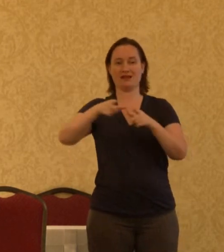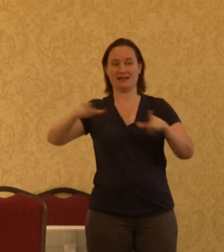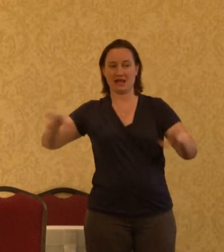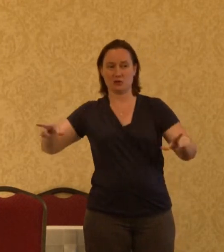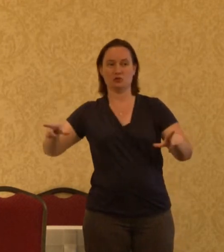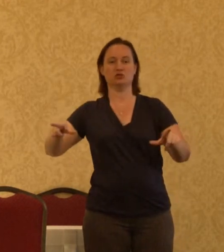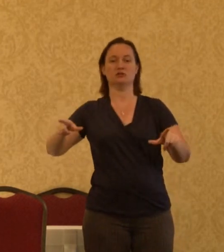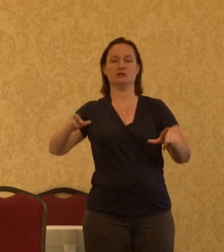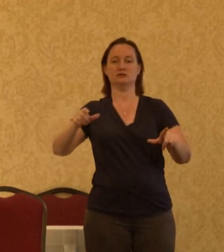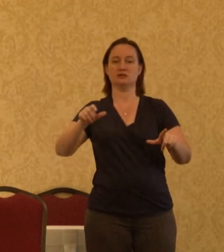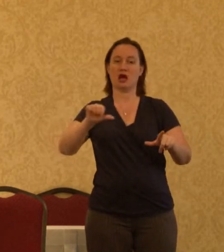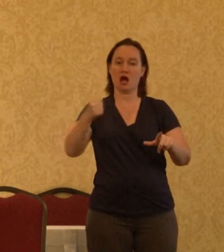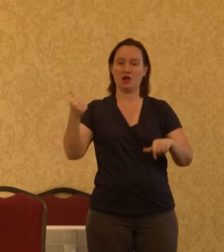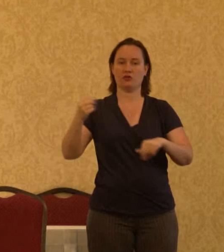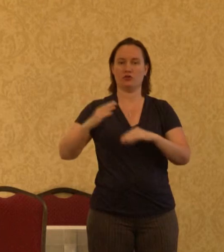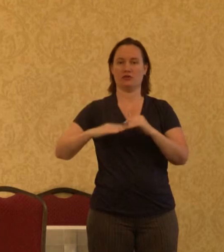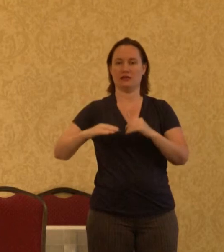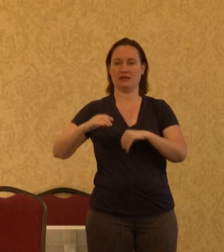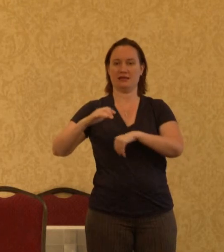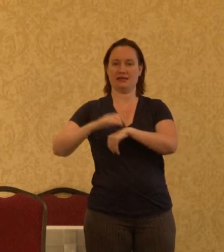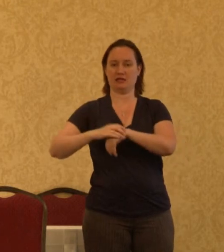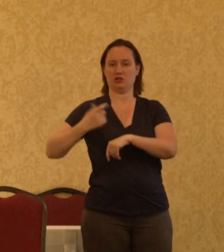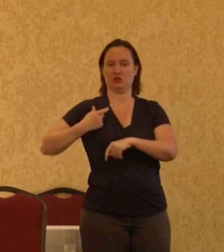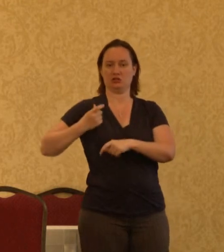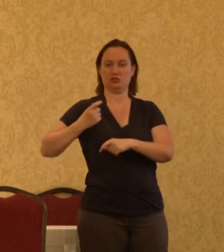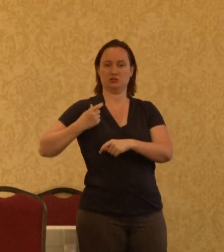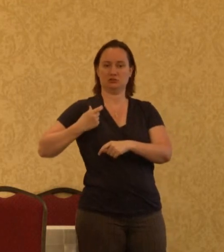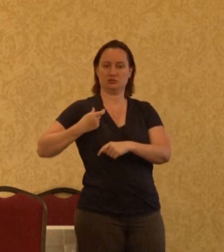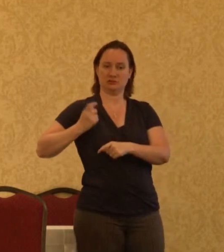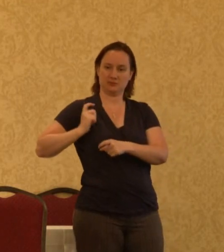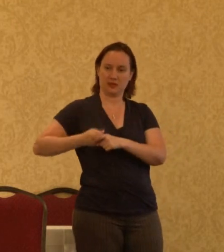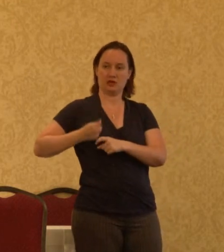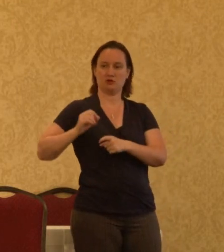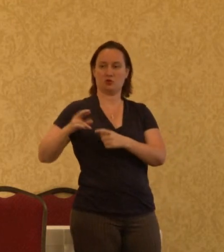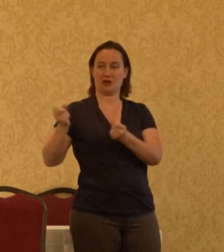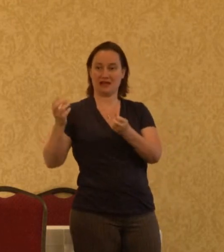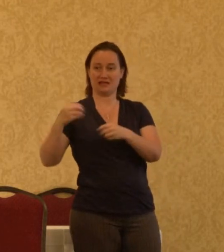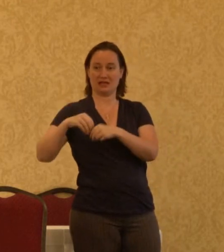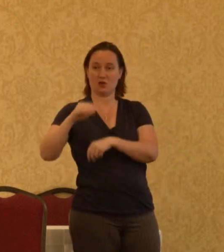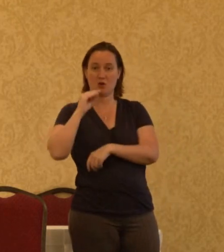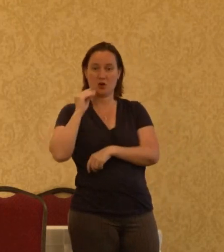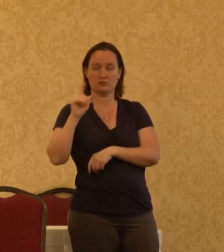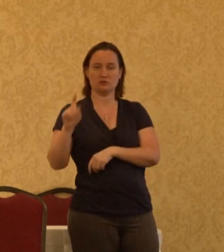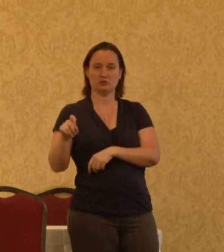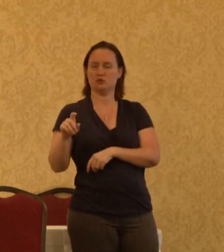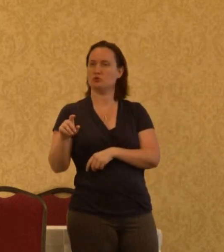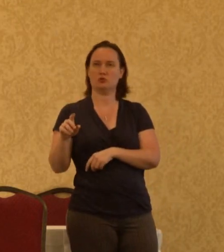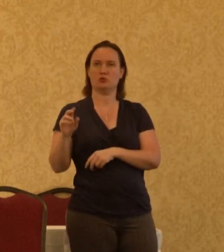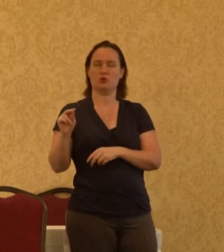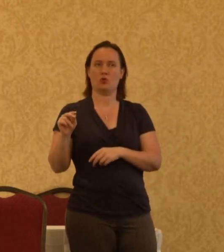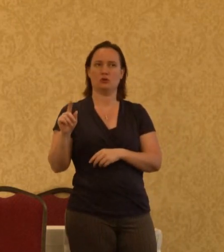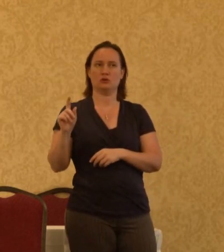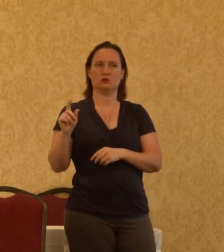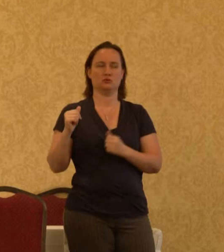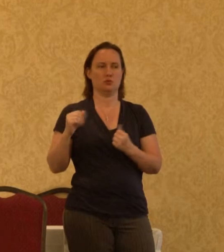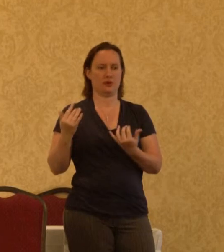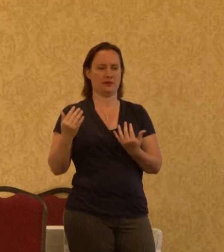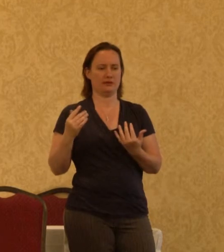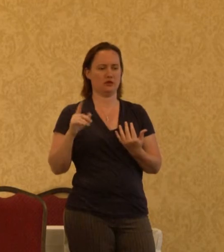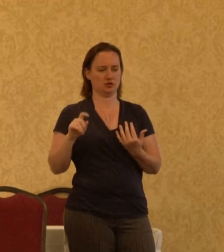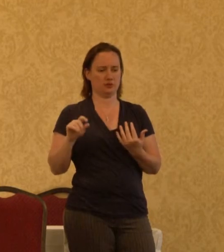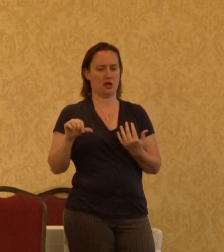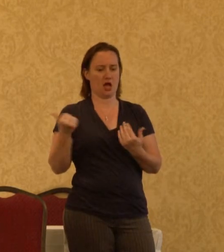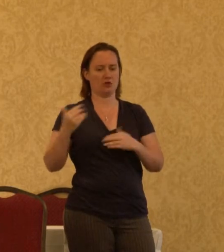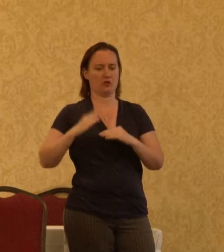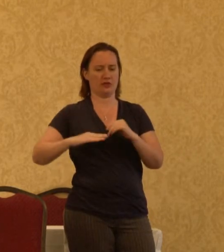than English, Spanish, or ASL in the home. No, that should be English other